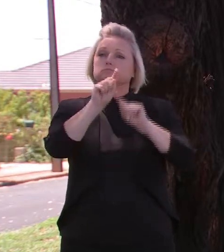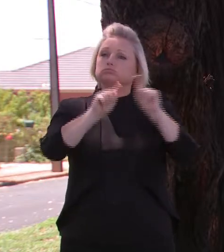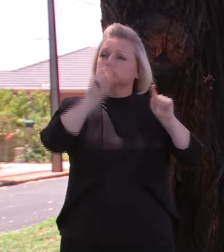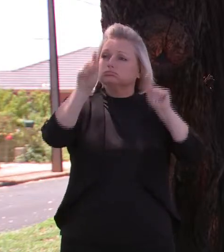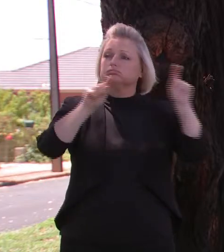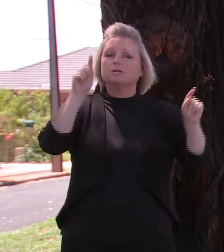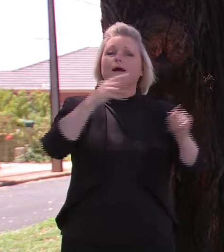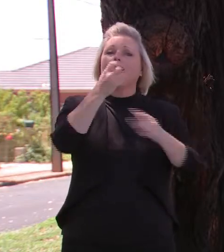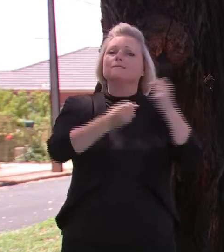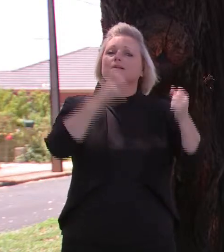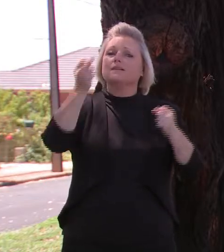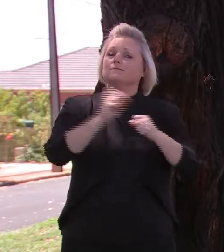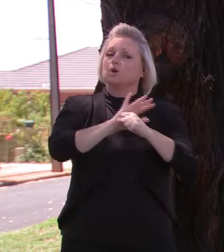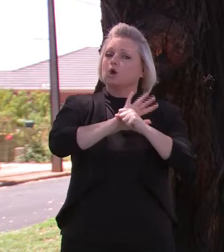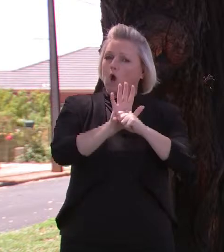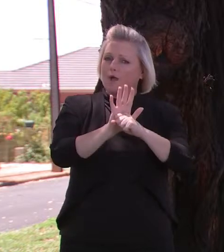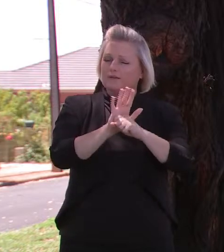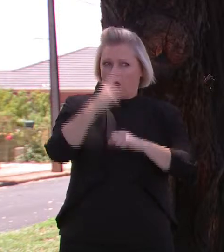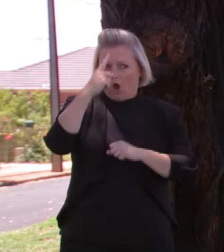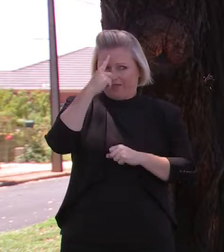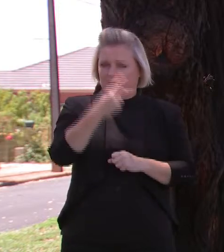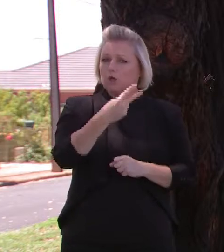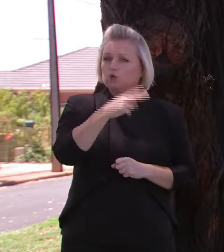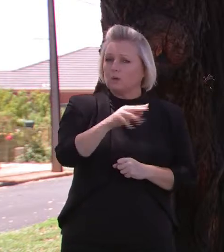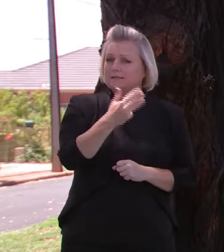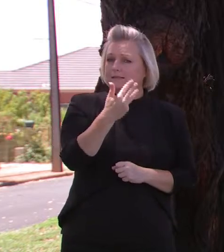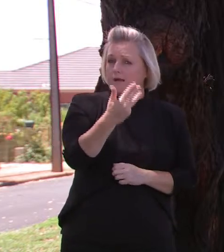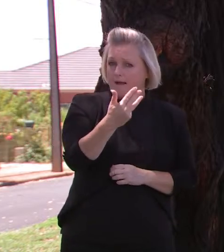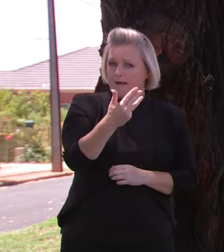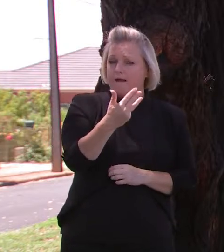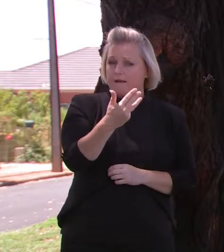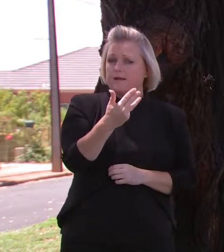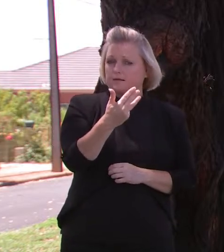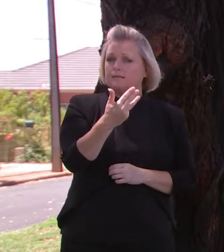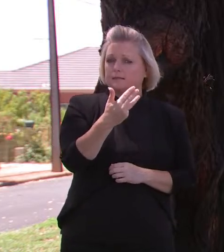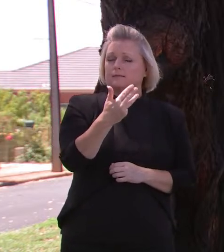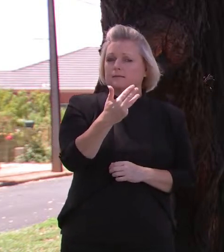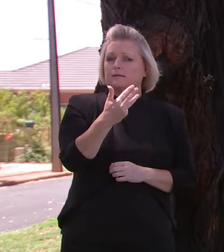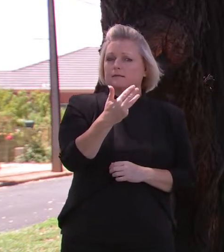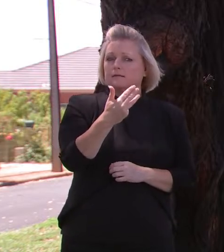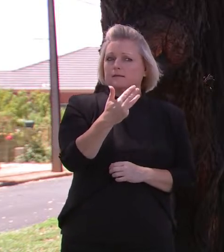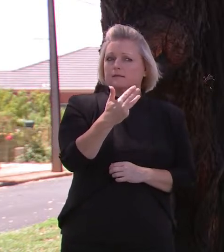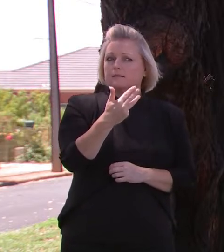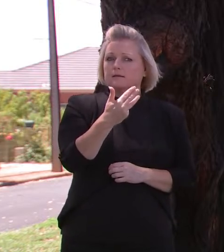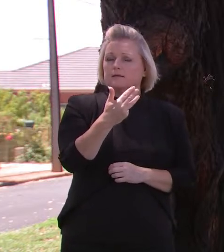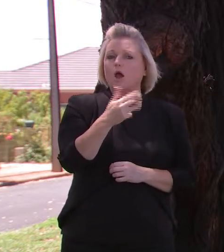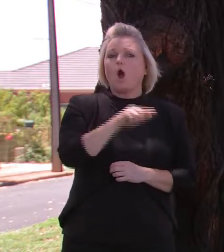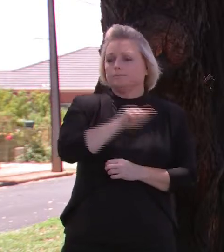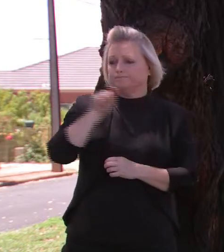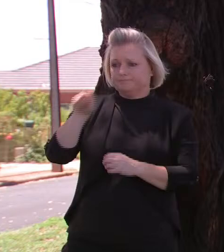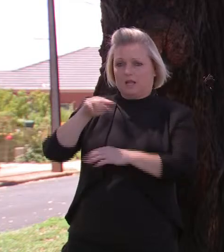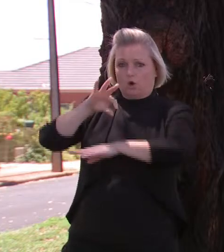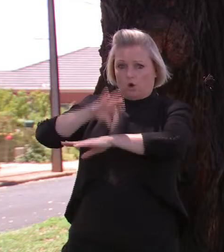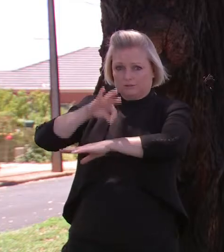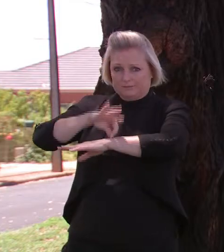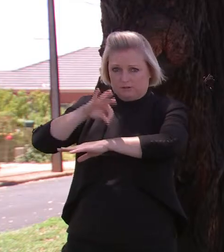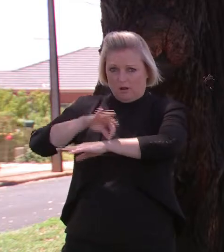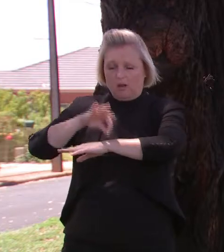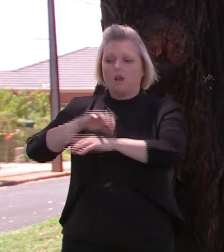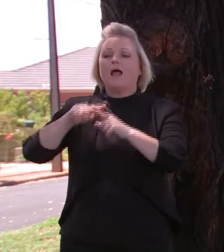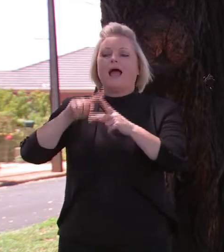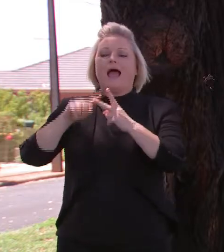living from home. I think we have 29 people who are currently in hospital and 3 who are